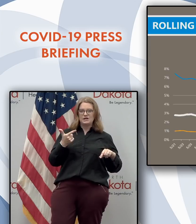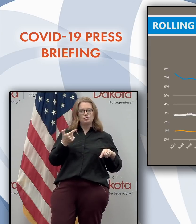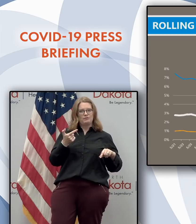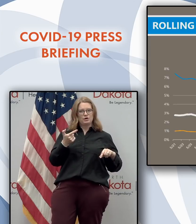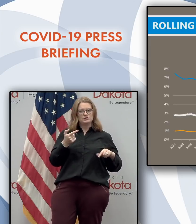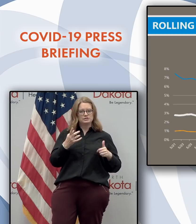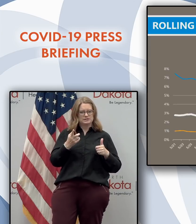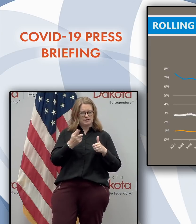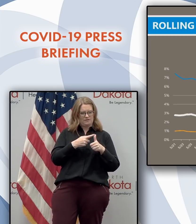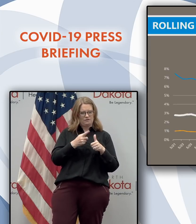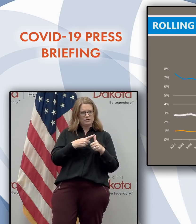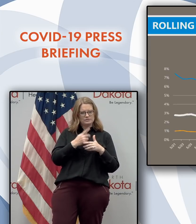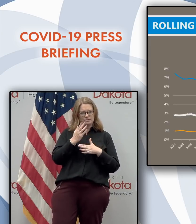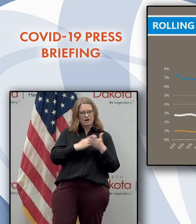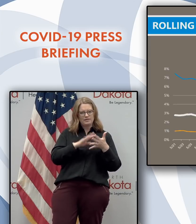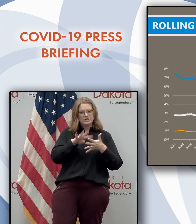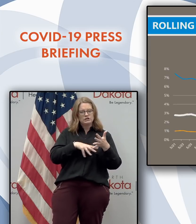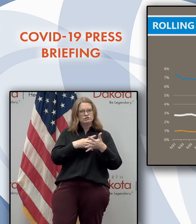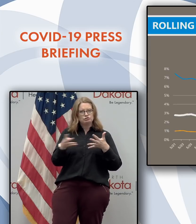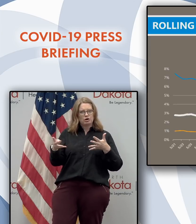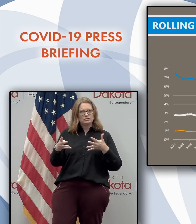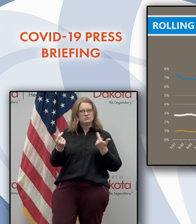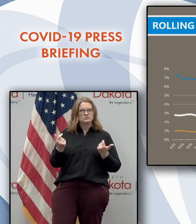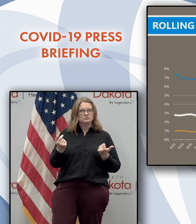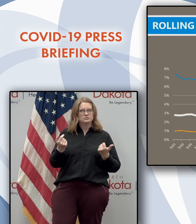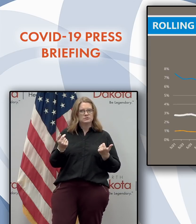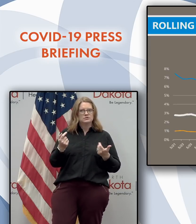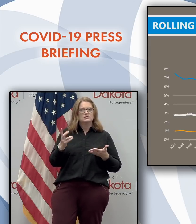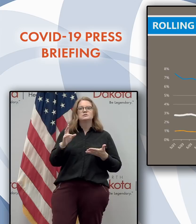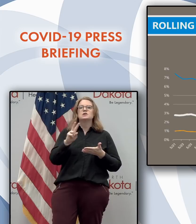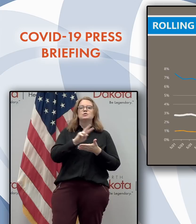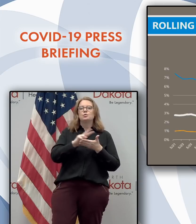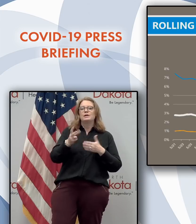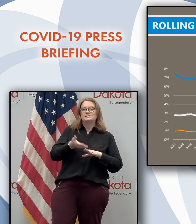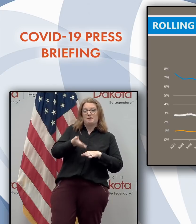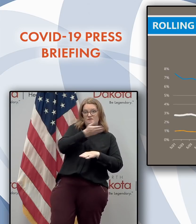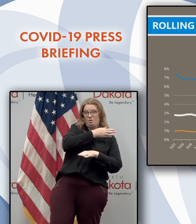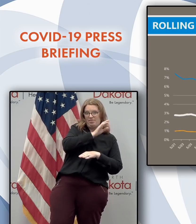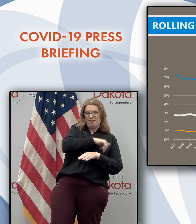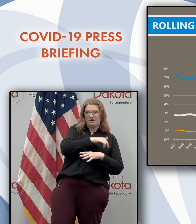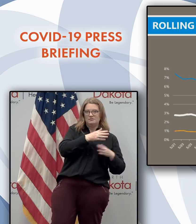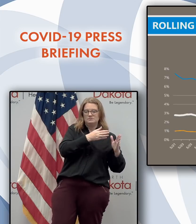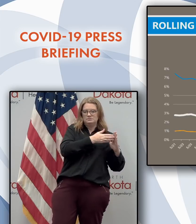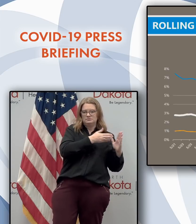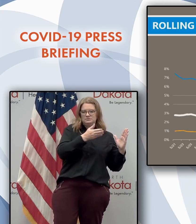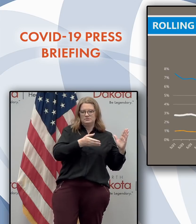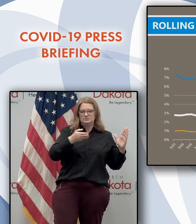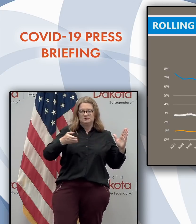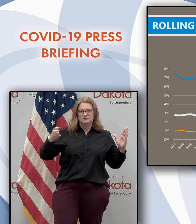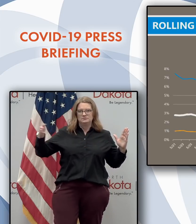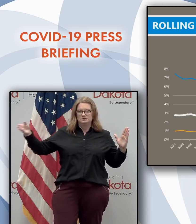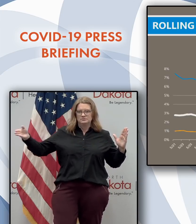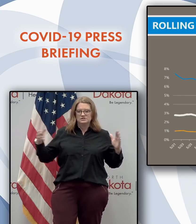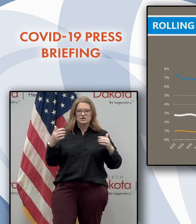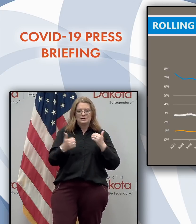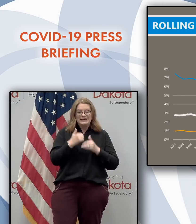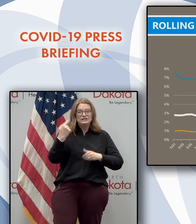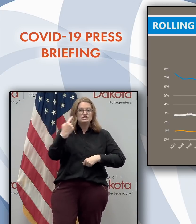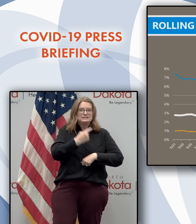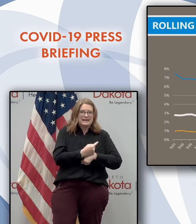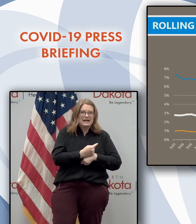data point on this chart, but then it would have been 2 weeks of data prior to that. So each daily point on this chart reflects